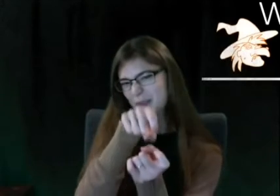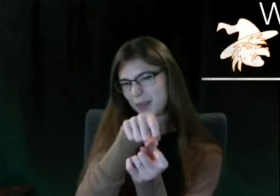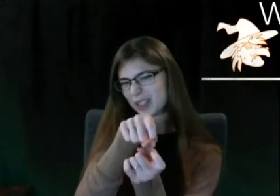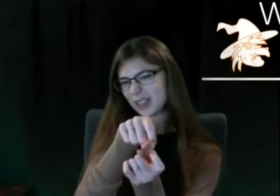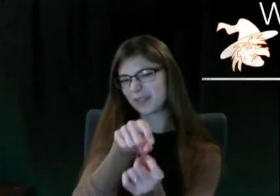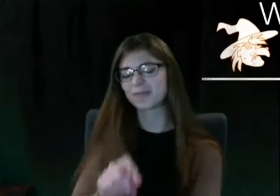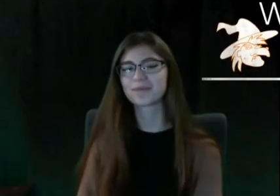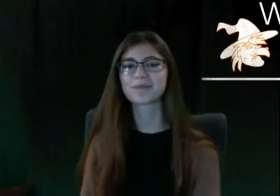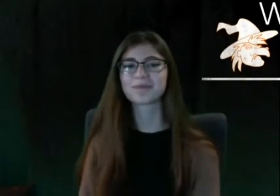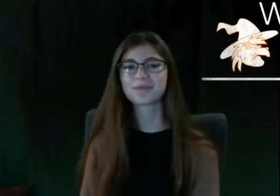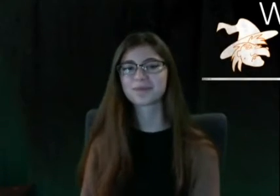Witch.